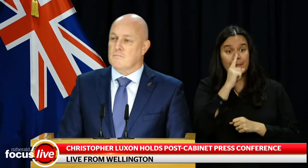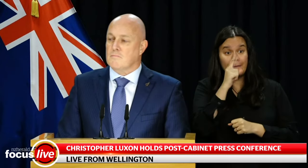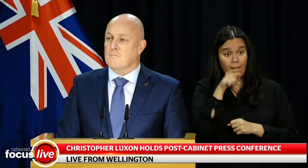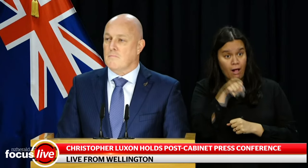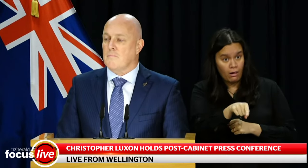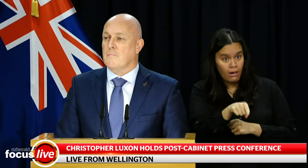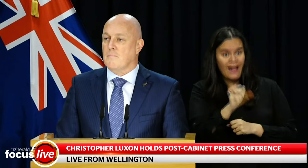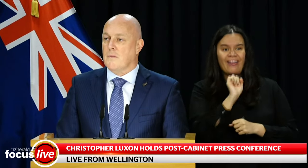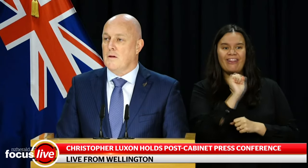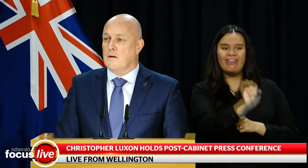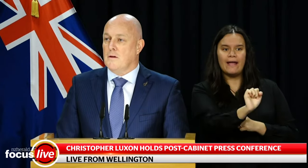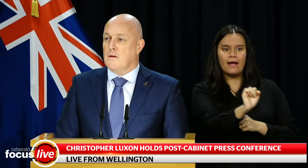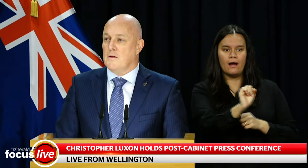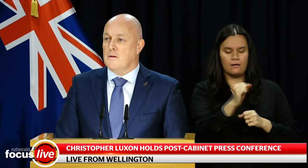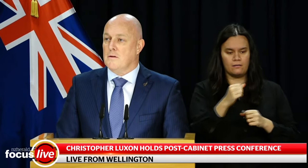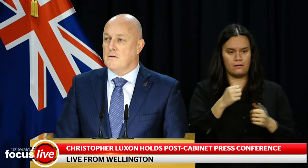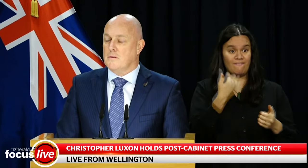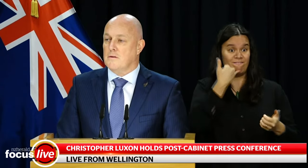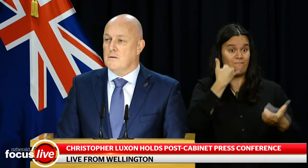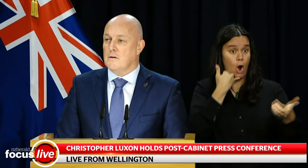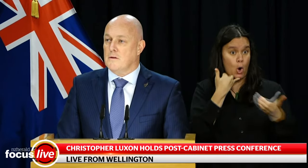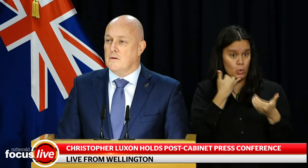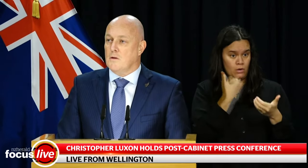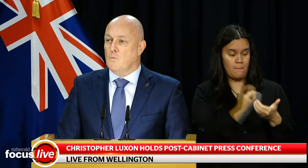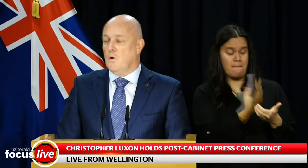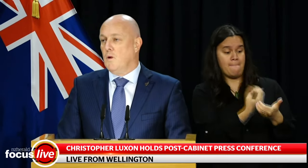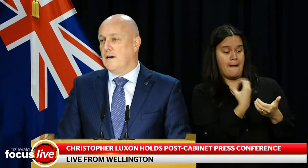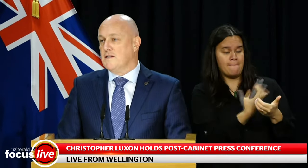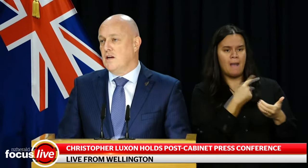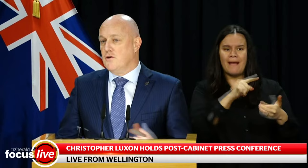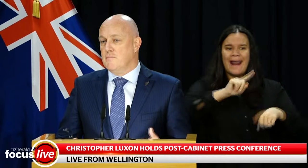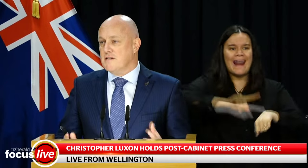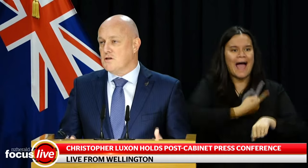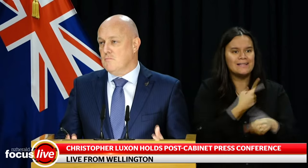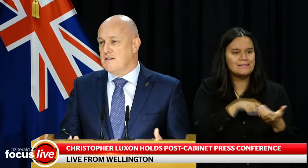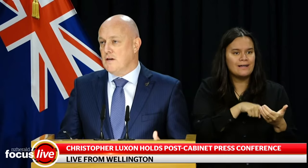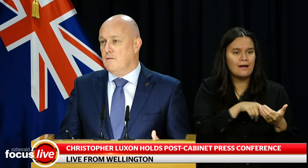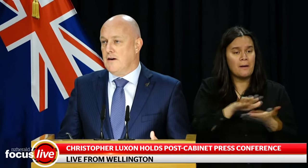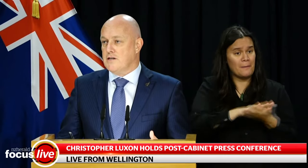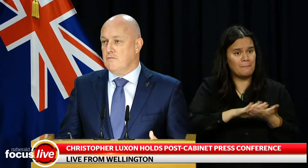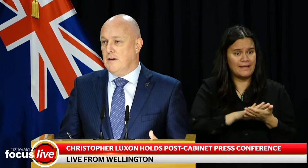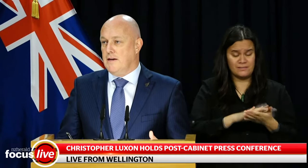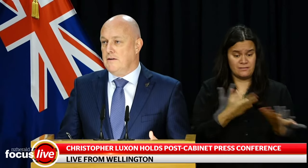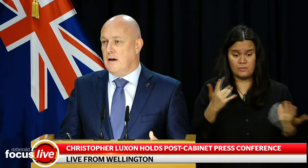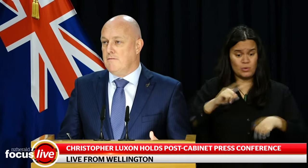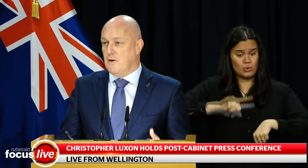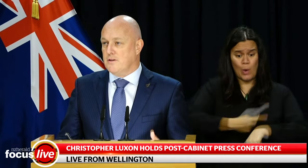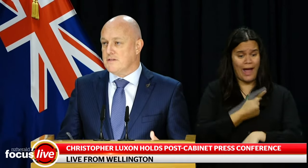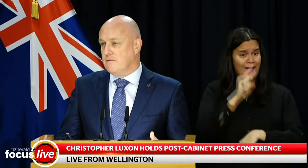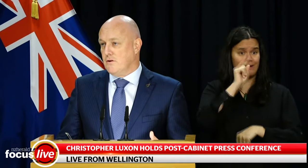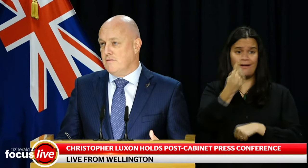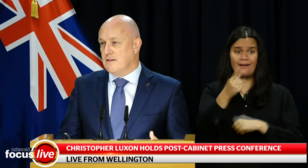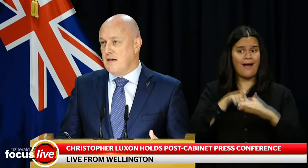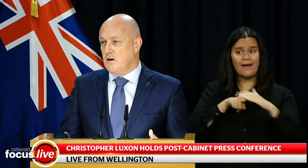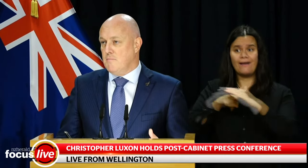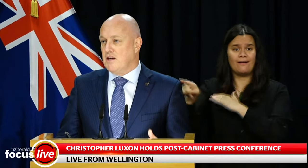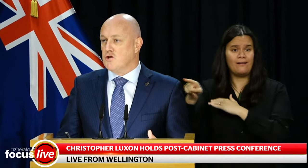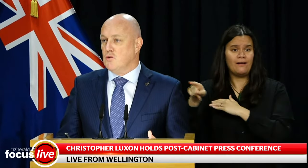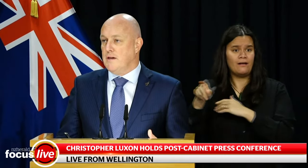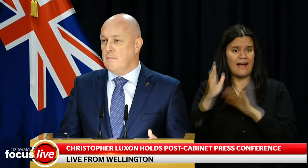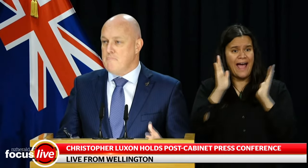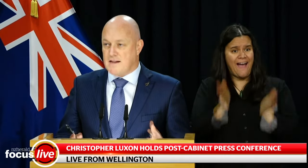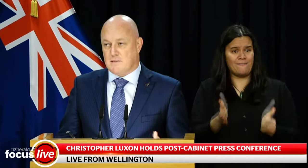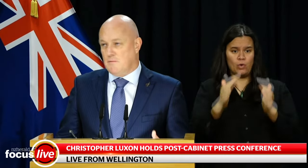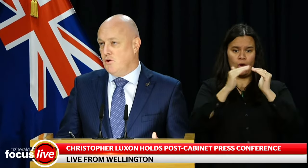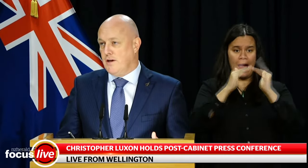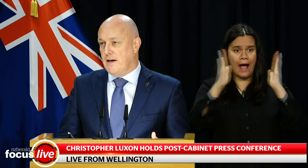it was too late and had to climb onto their roof. So what are you going to do about that? Well, I can tell you the Minister and myself are actually really focused and very fixated on making